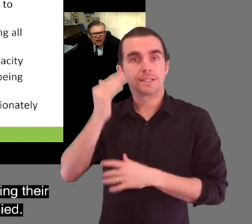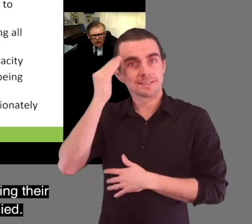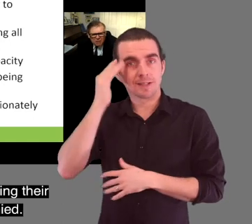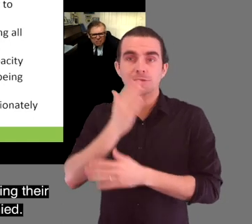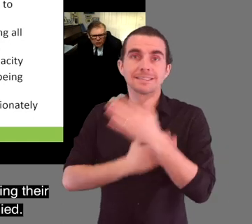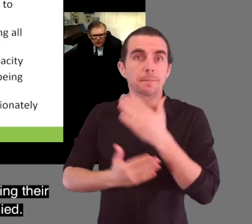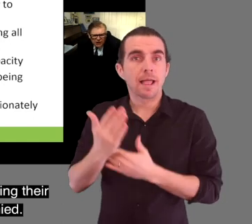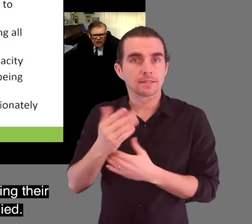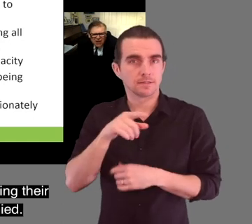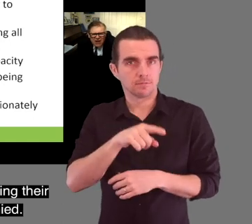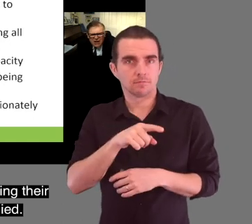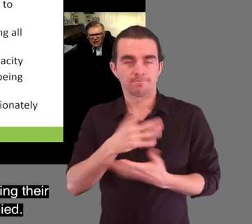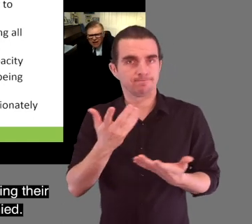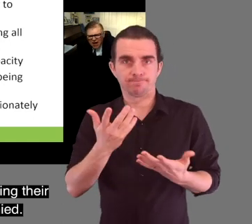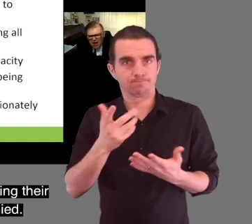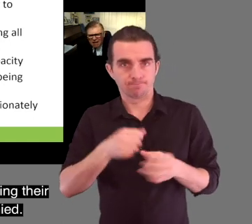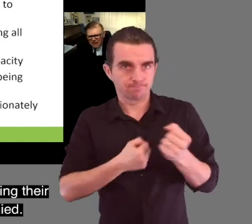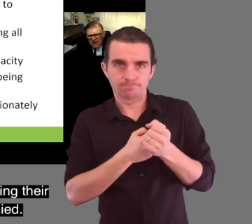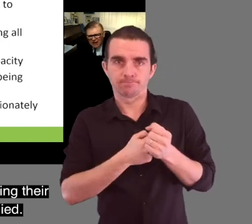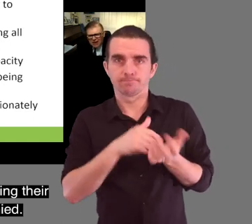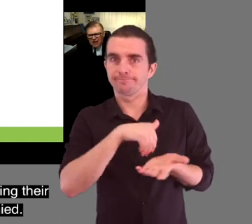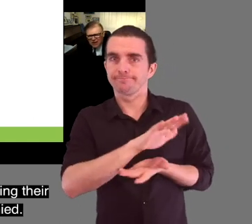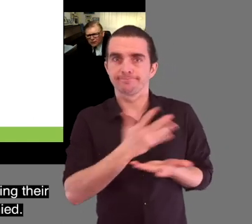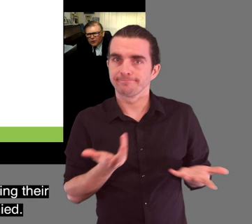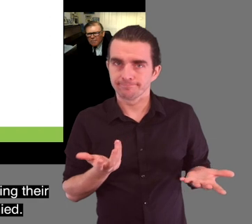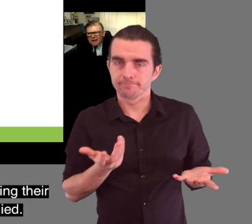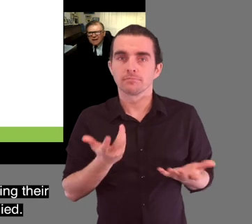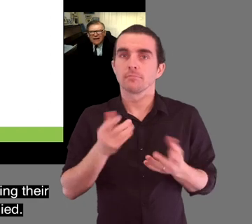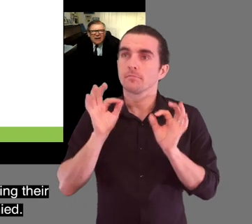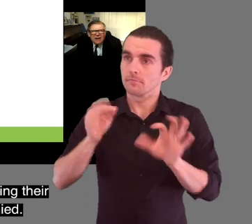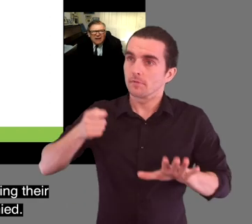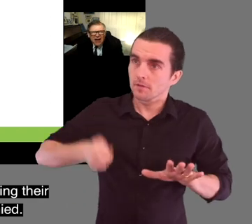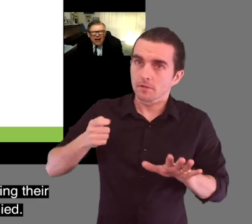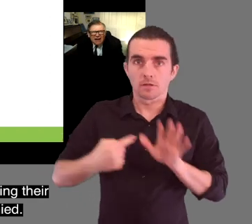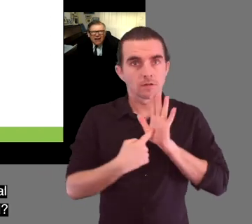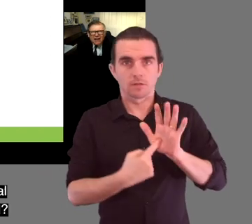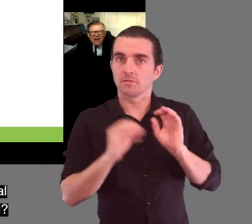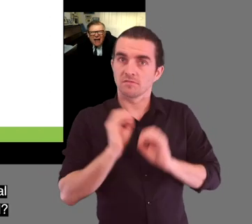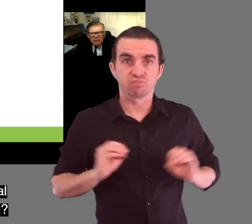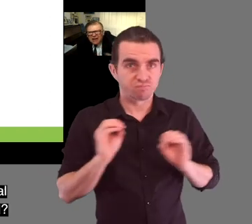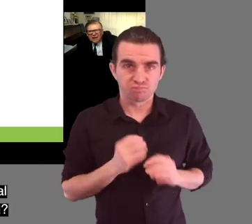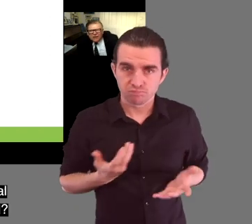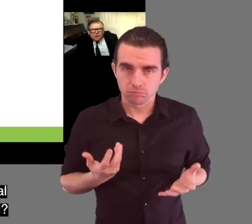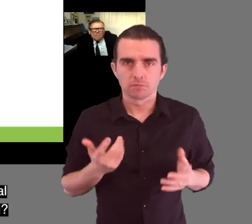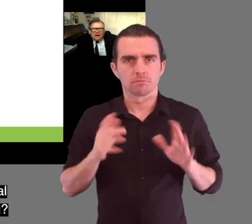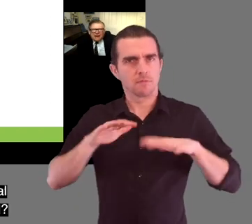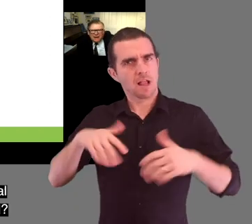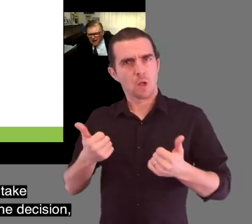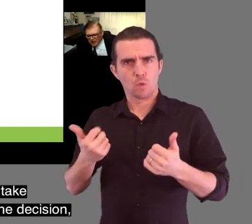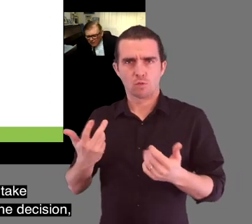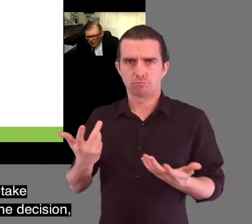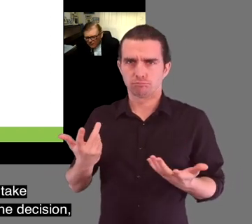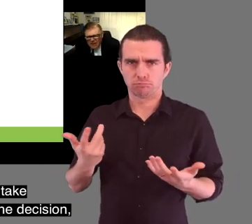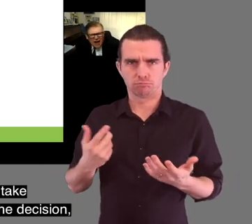are disproportionately in having their legal capacity denied. How is that legal capacity